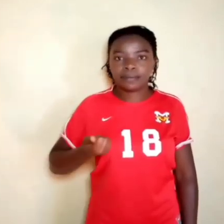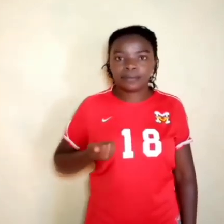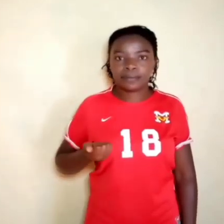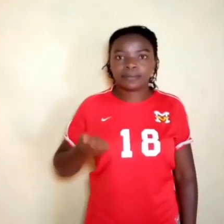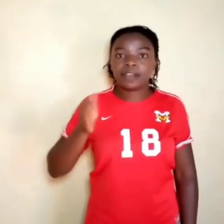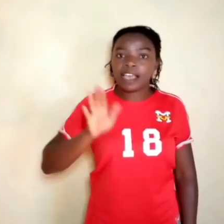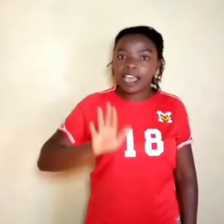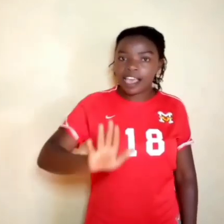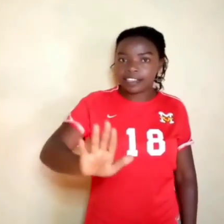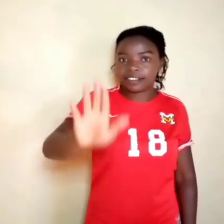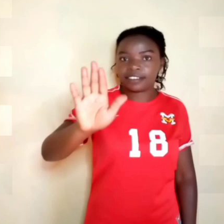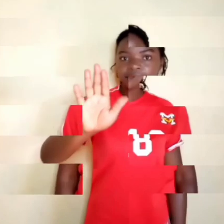has,